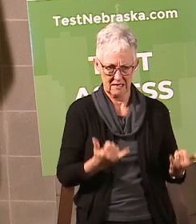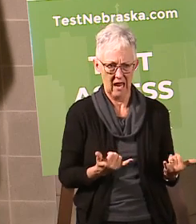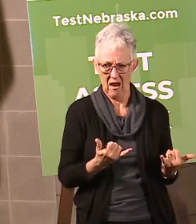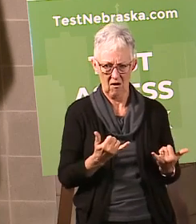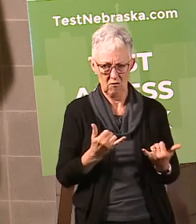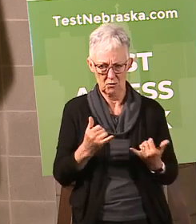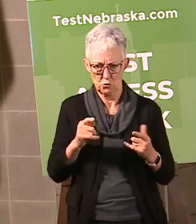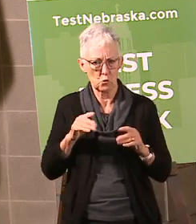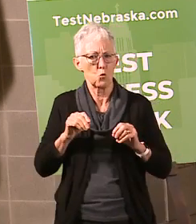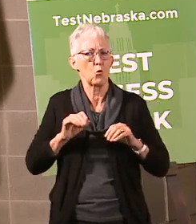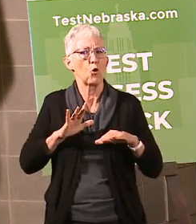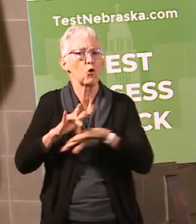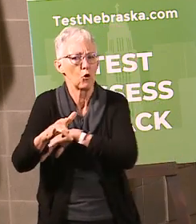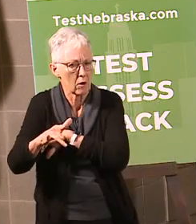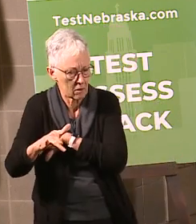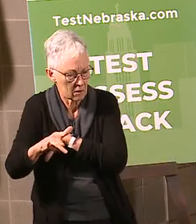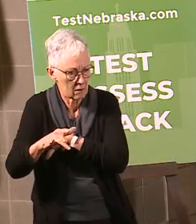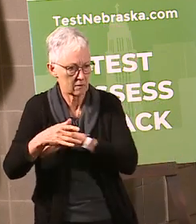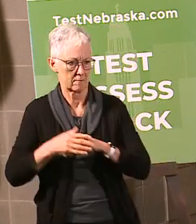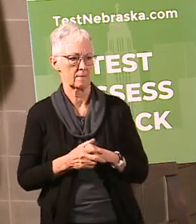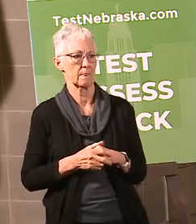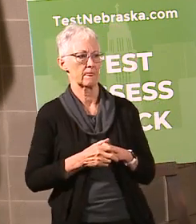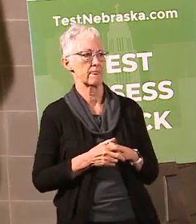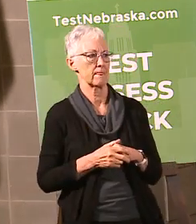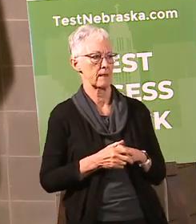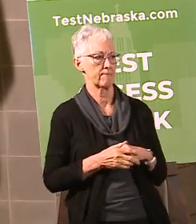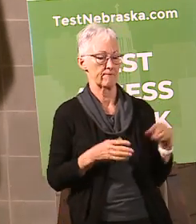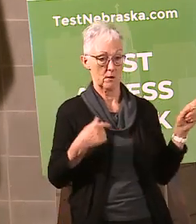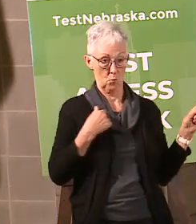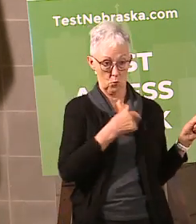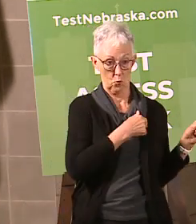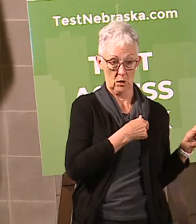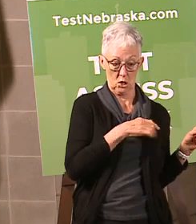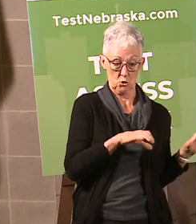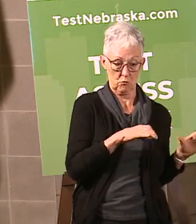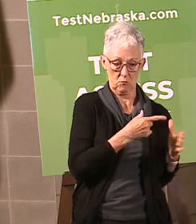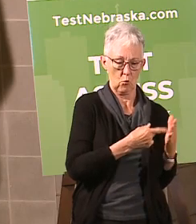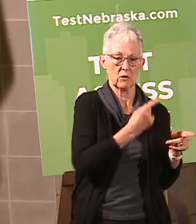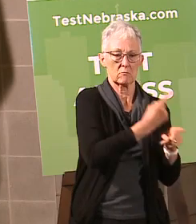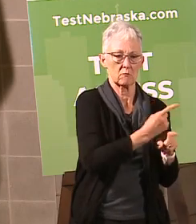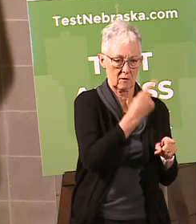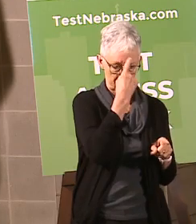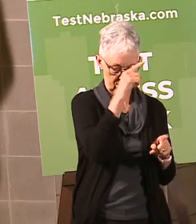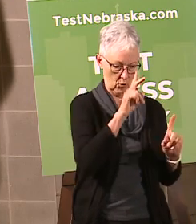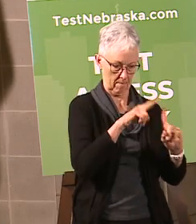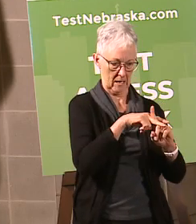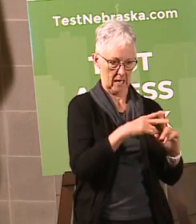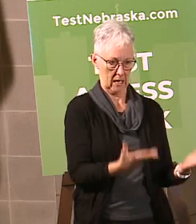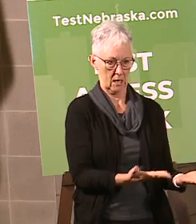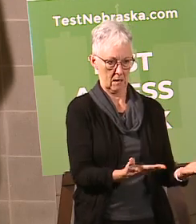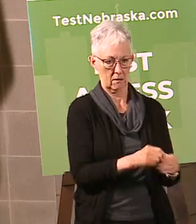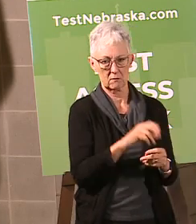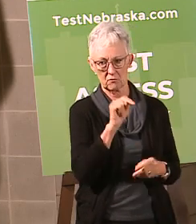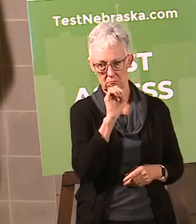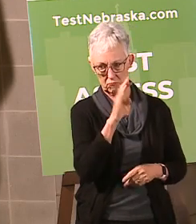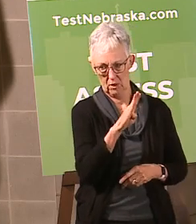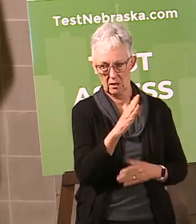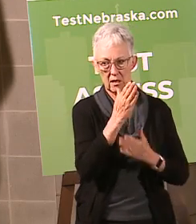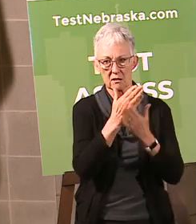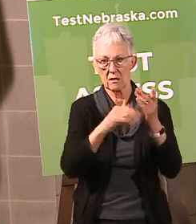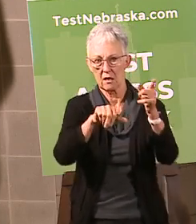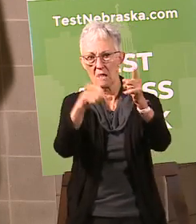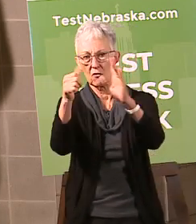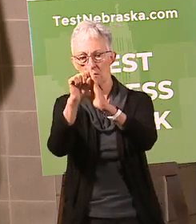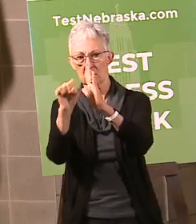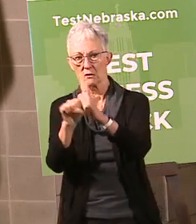here in Nebraska is a plan that's right for Nebraska. We took these steps early on in our cycle relative to some states like New York, who clearly had much